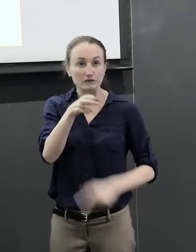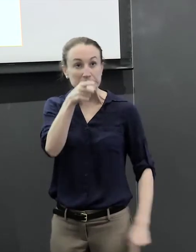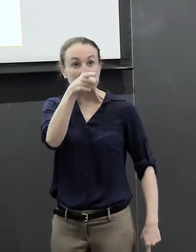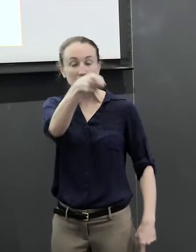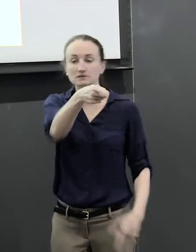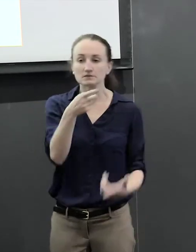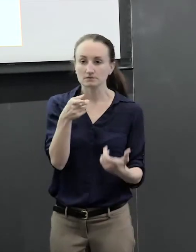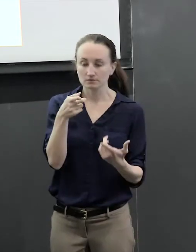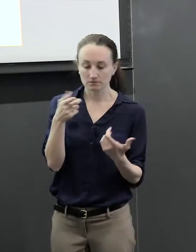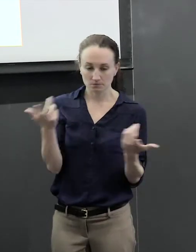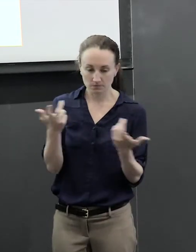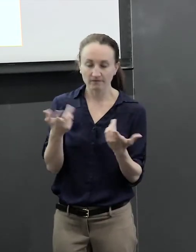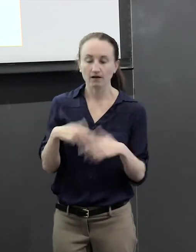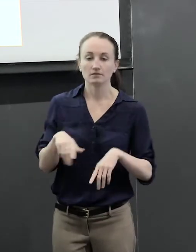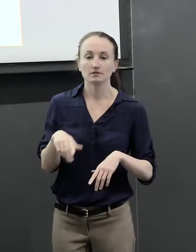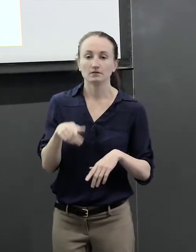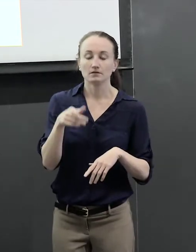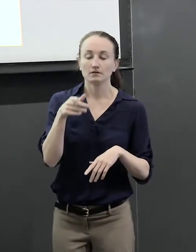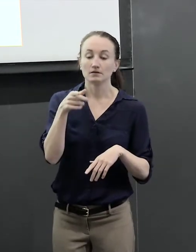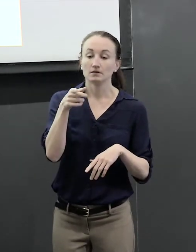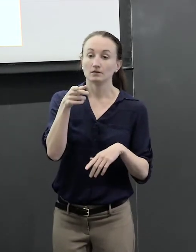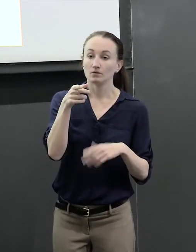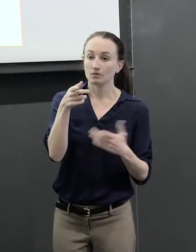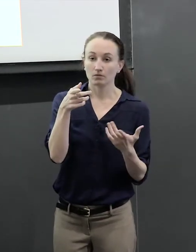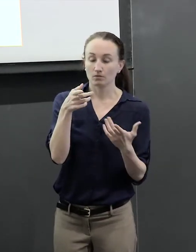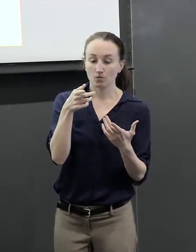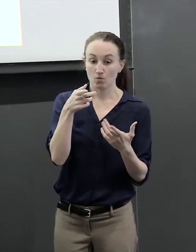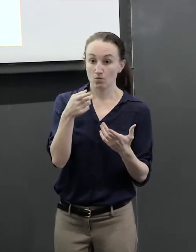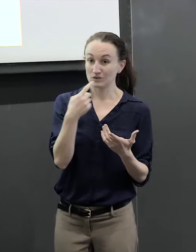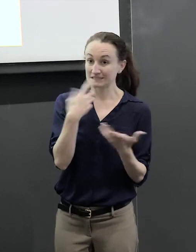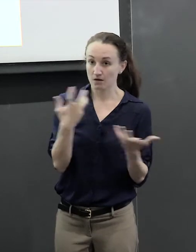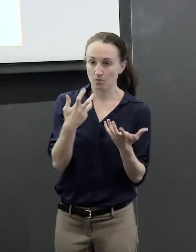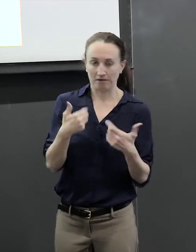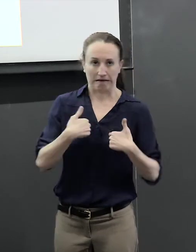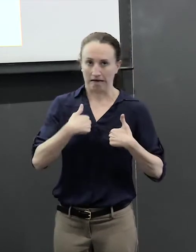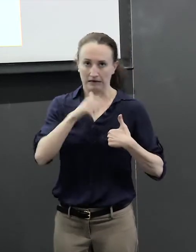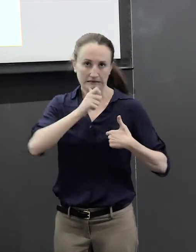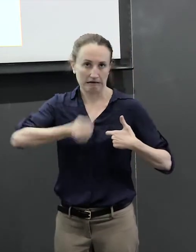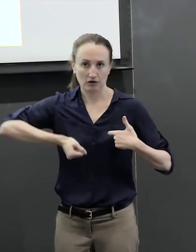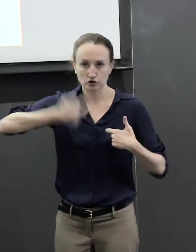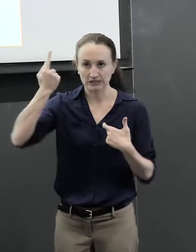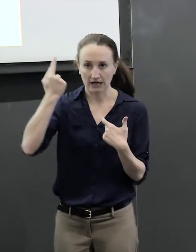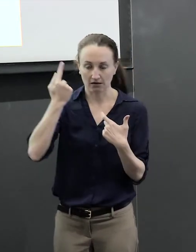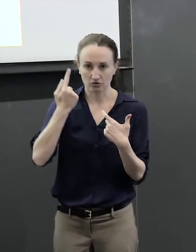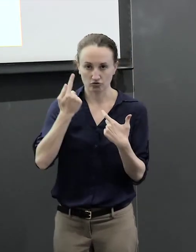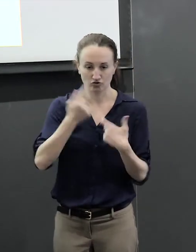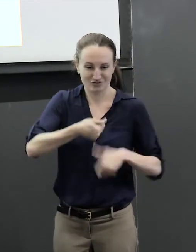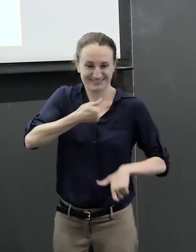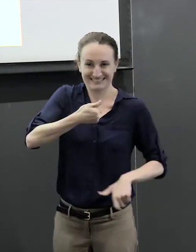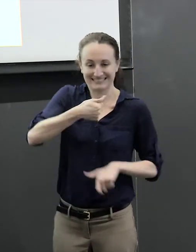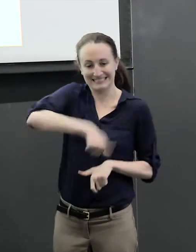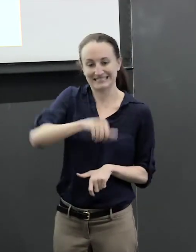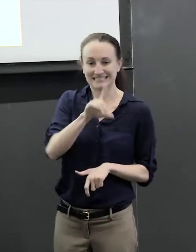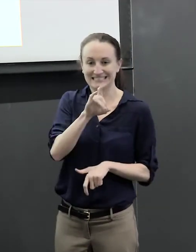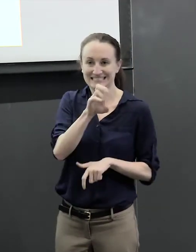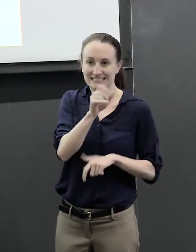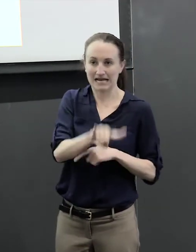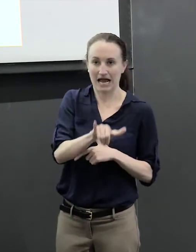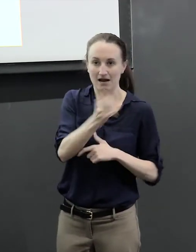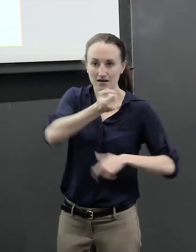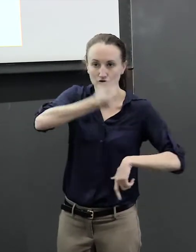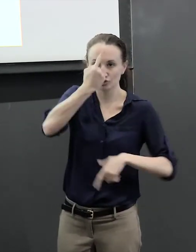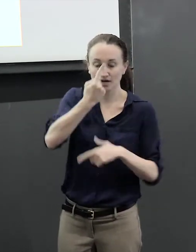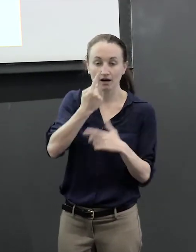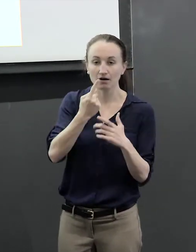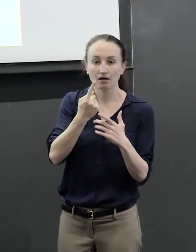What you're denying is that there was understanding. What you're not denying is that the denotation of the